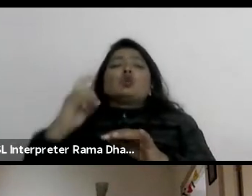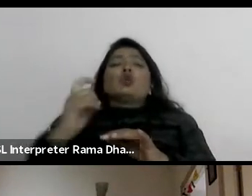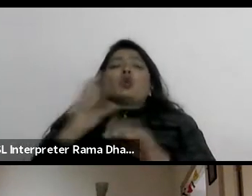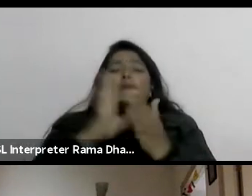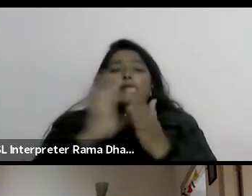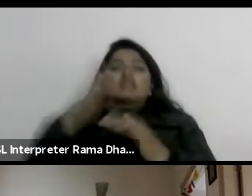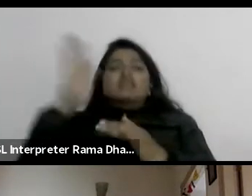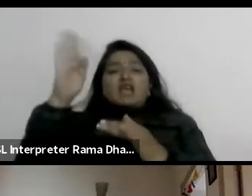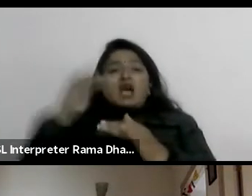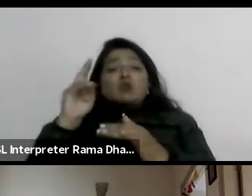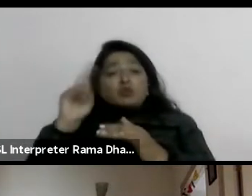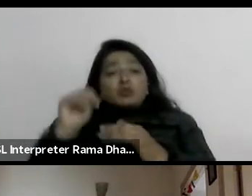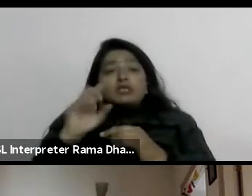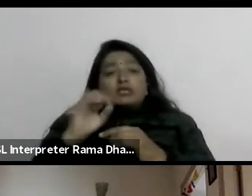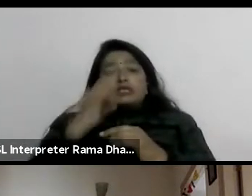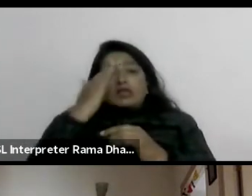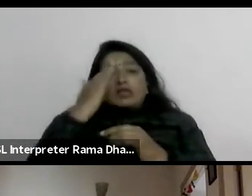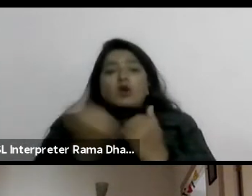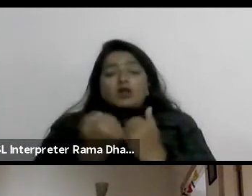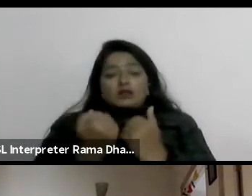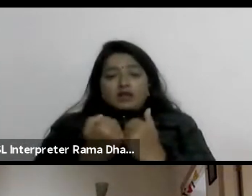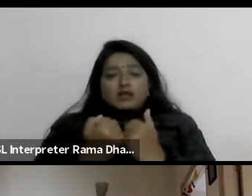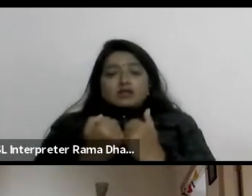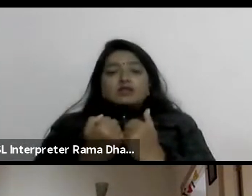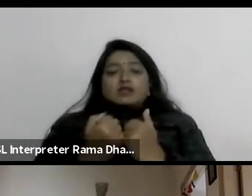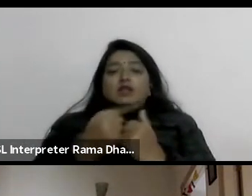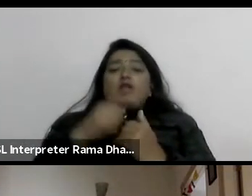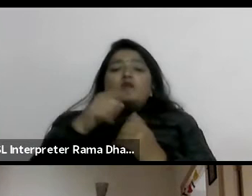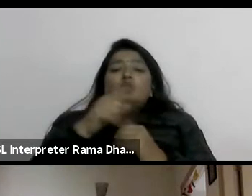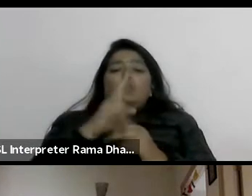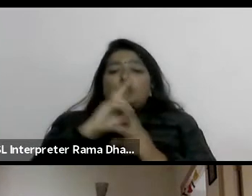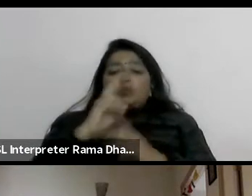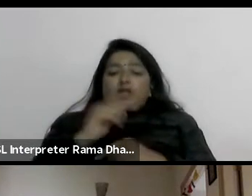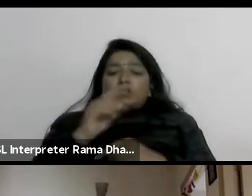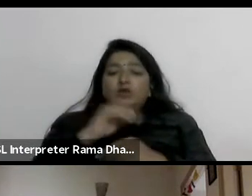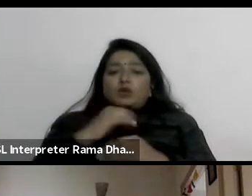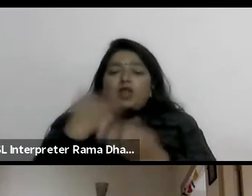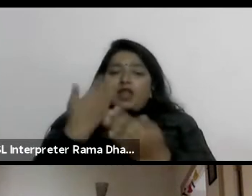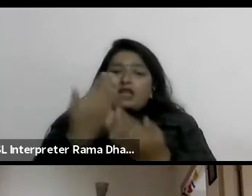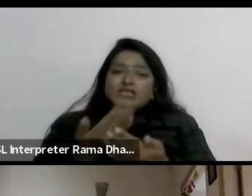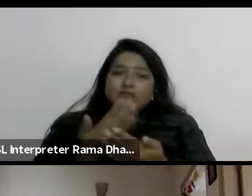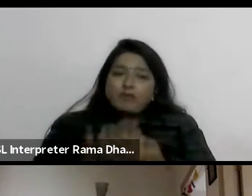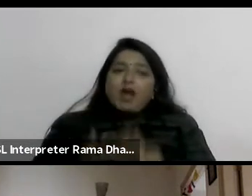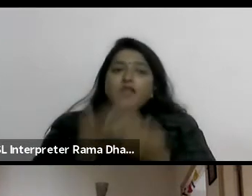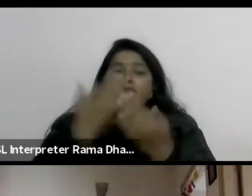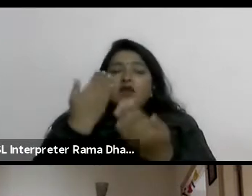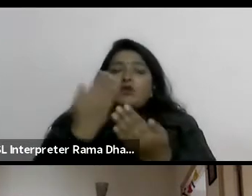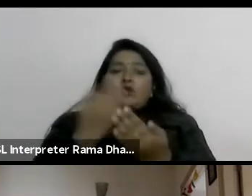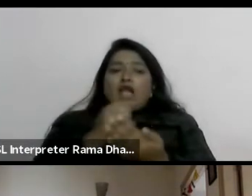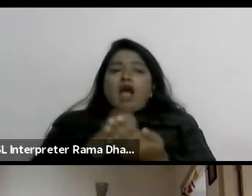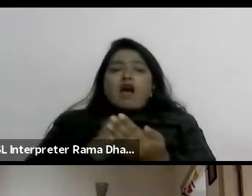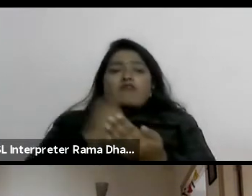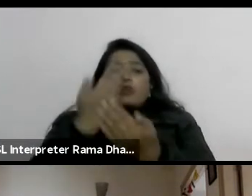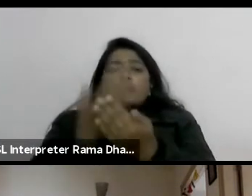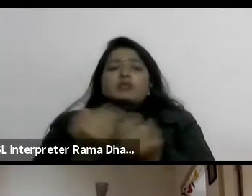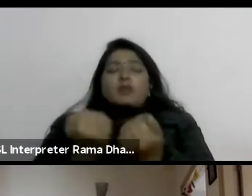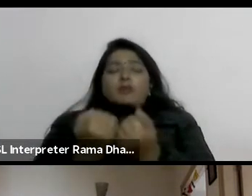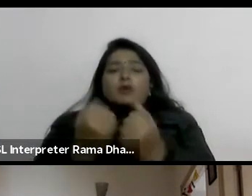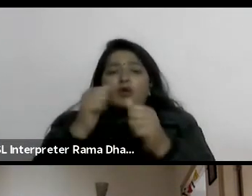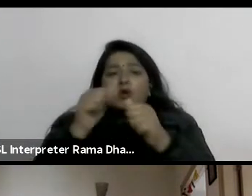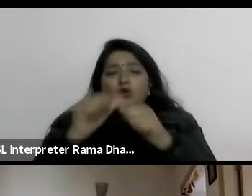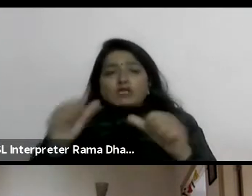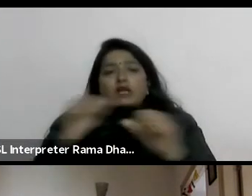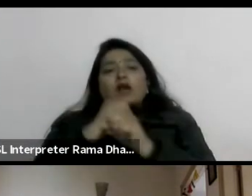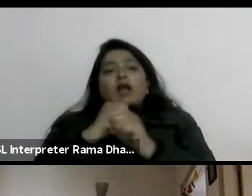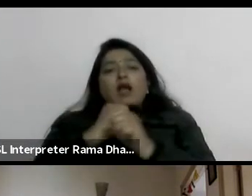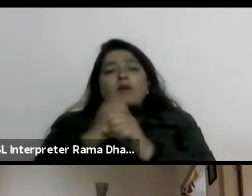our societies. And that has fueled a lot of discussion around demand, et cetera, which only leads to the criminalization of women